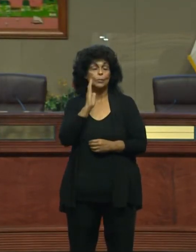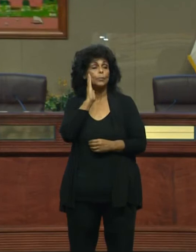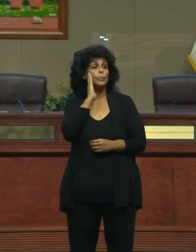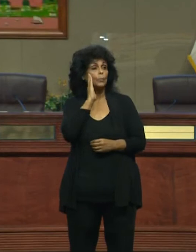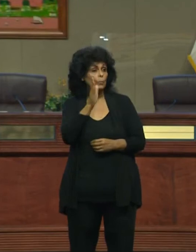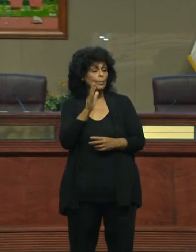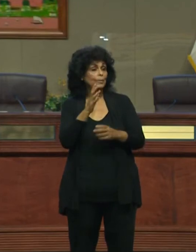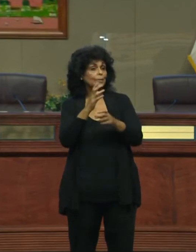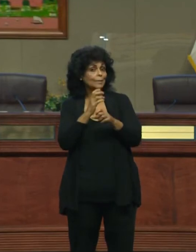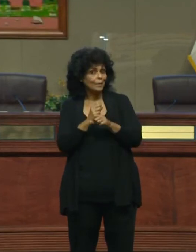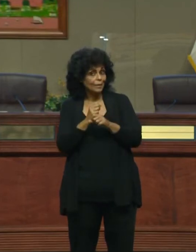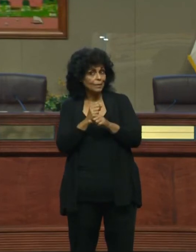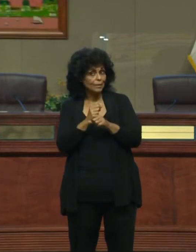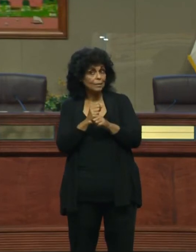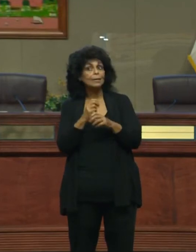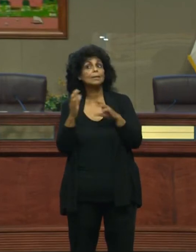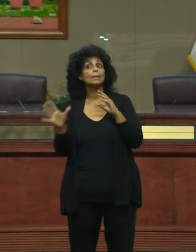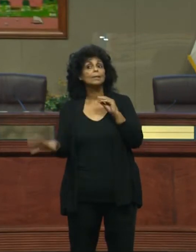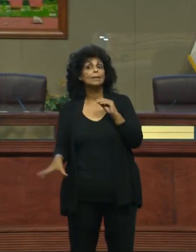of an additional